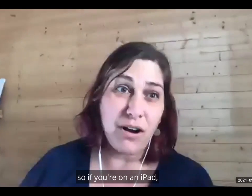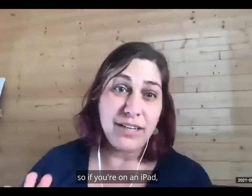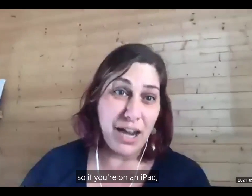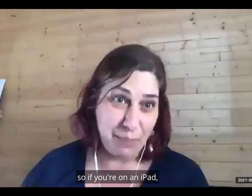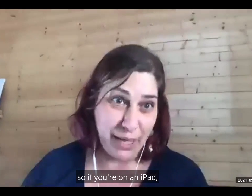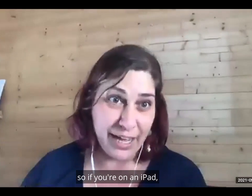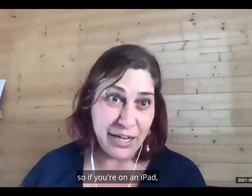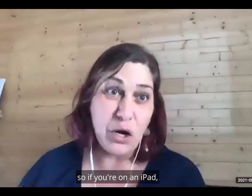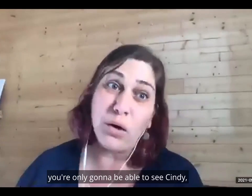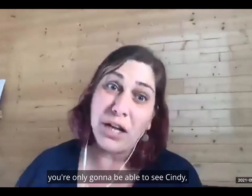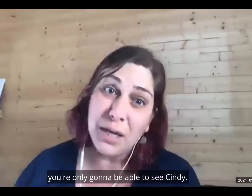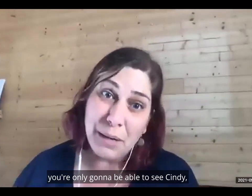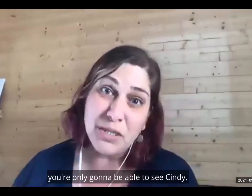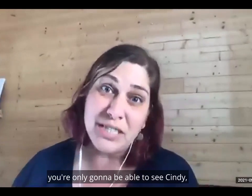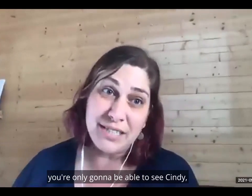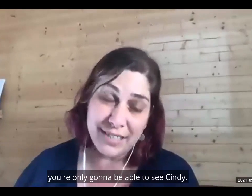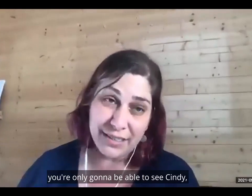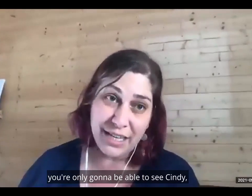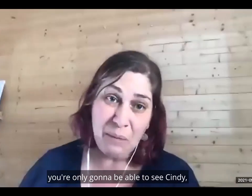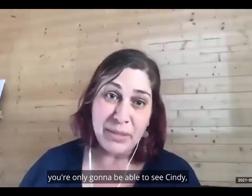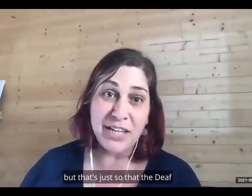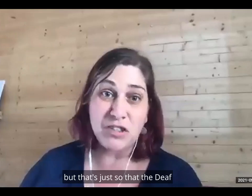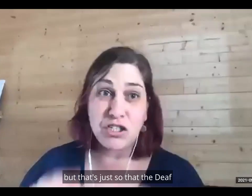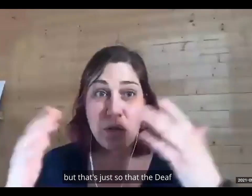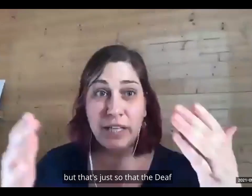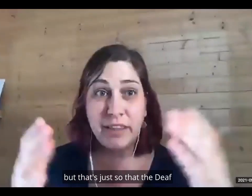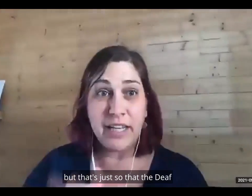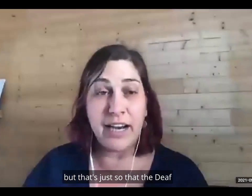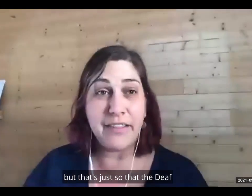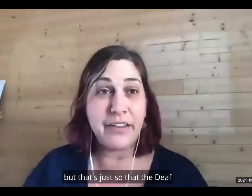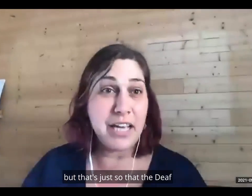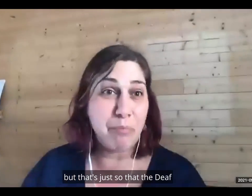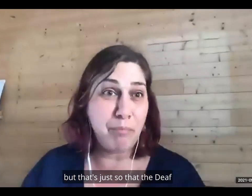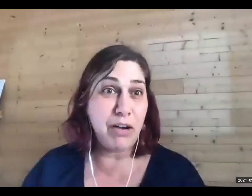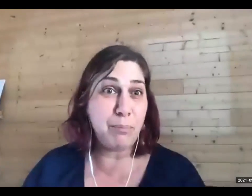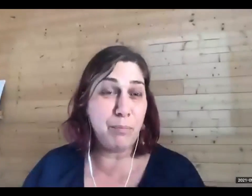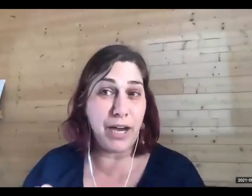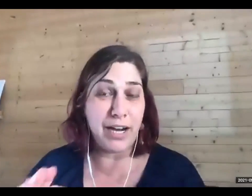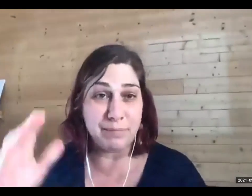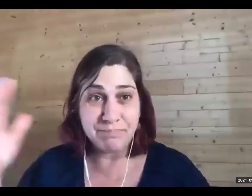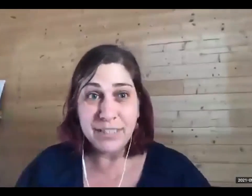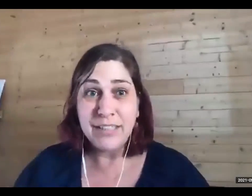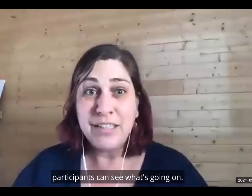if you're on an iPad, you're only going to be able to see Cindy, but that's just so that the deaf